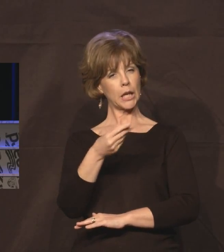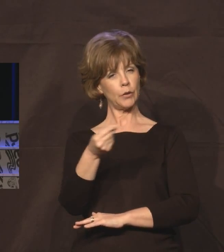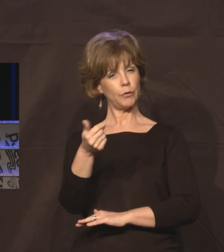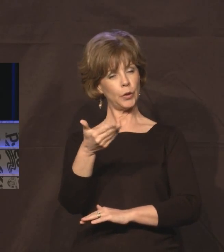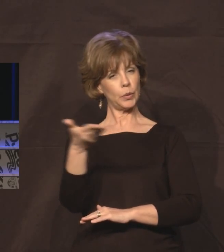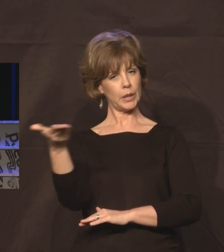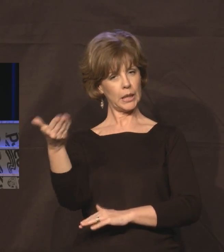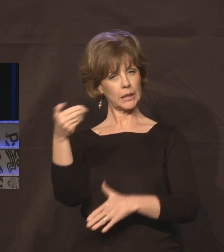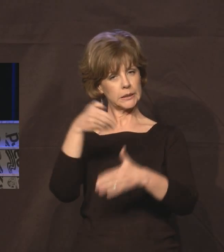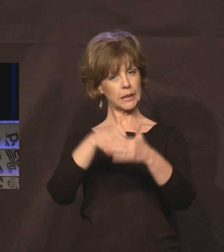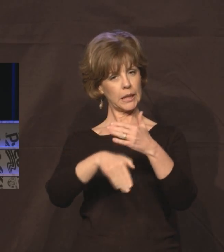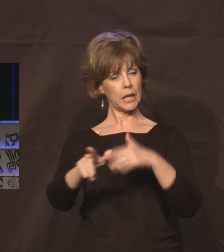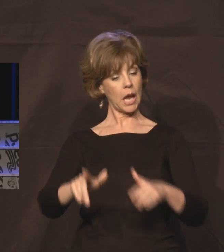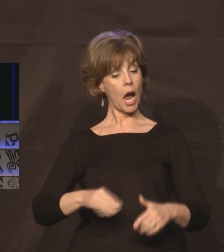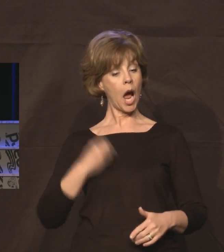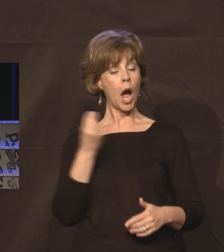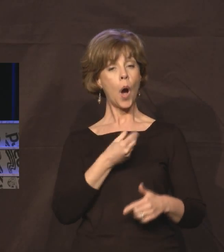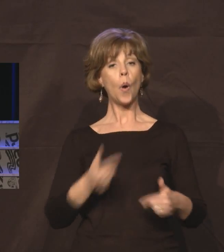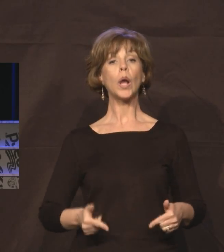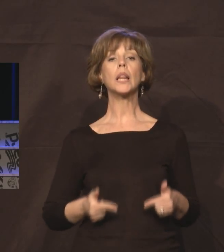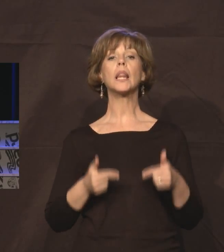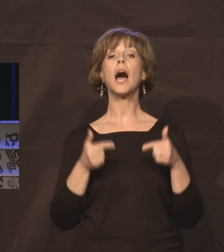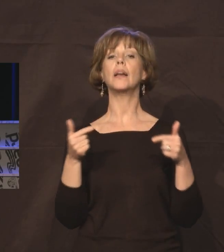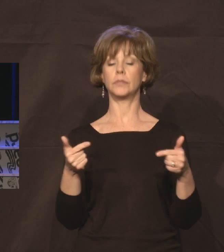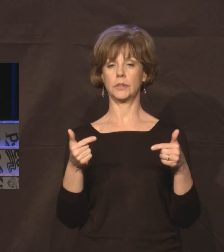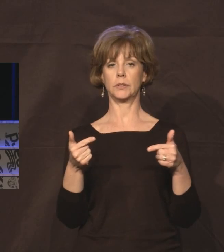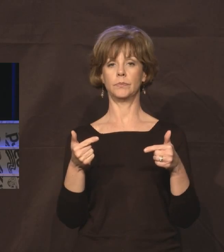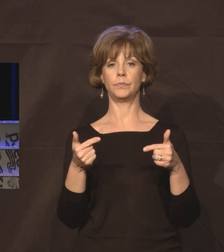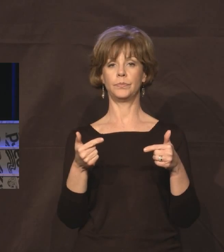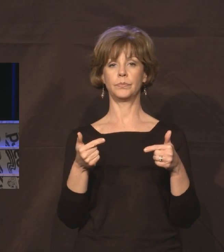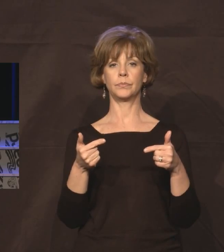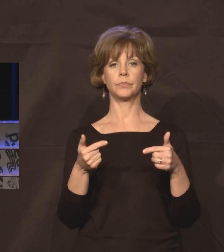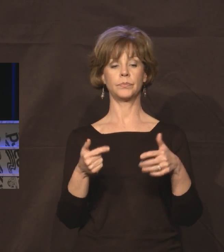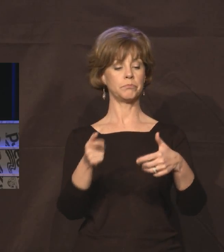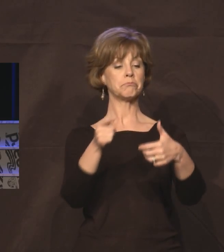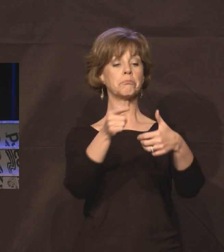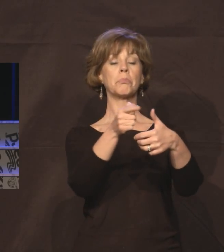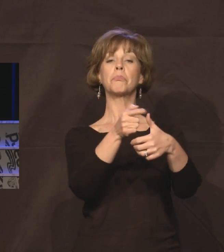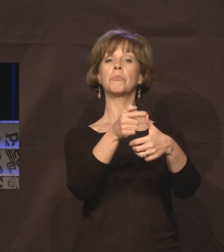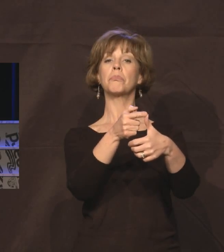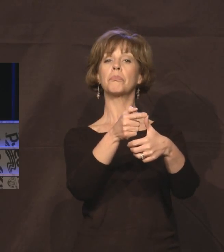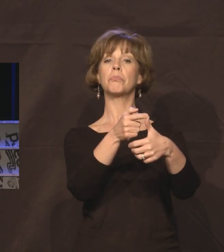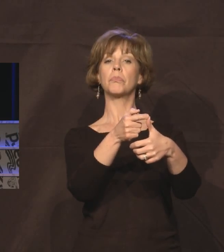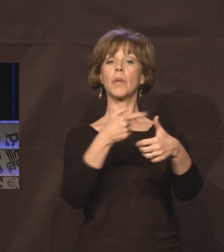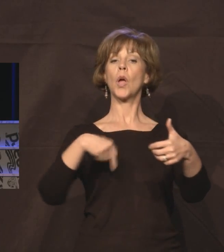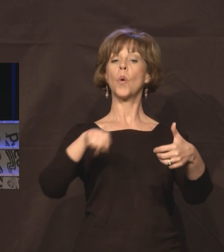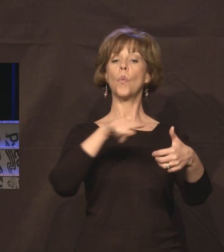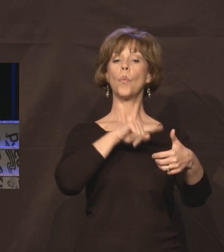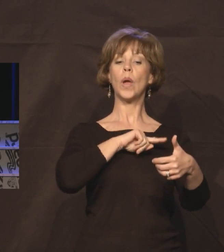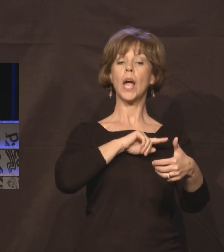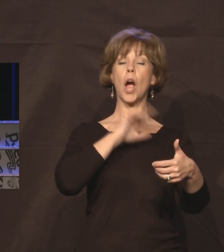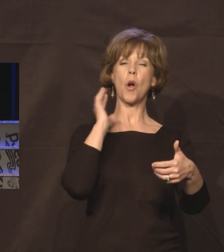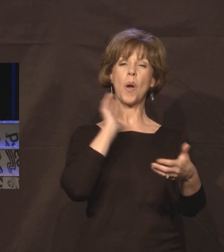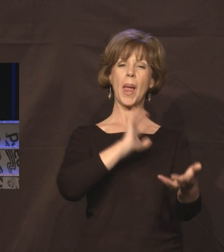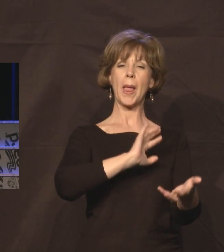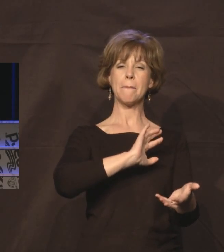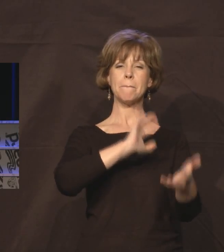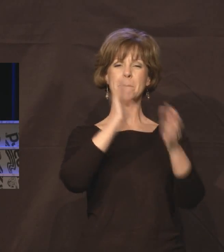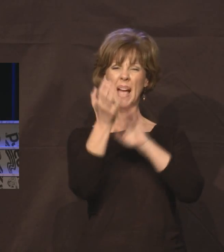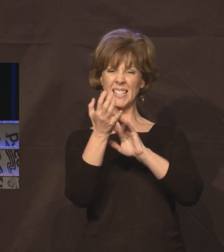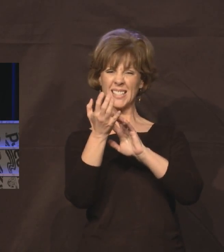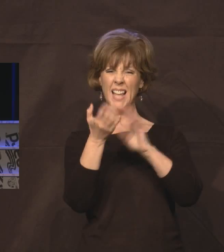and the remodeling inside of us. And some of those look like this. That remodeling means that we're a mess on the way to being beautiful,